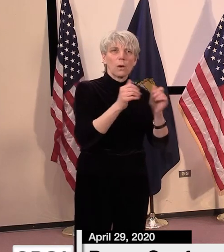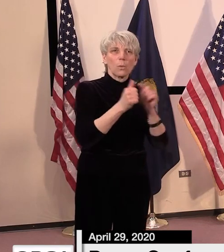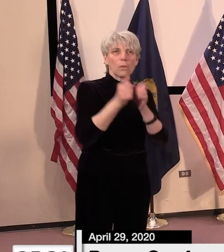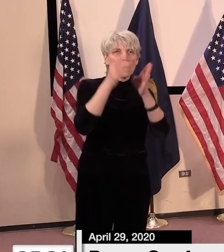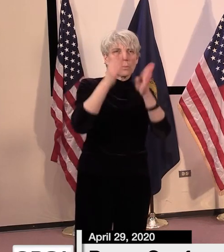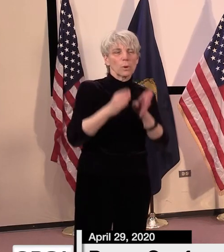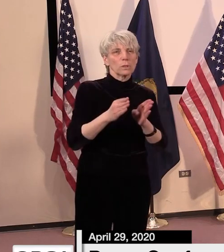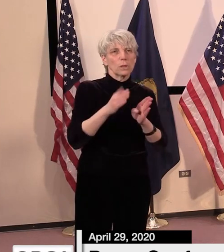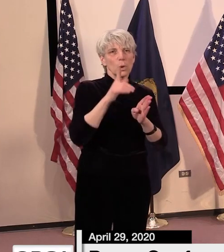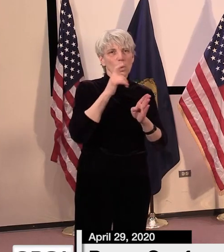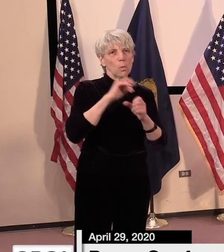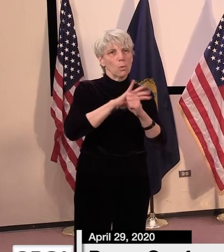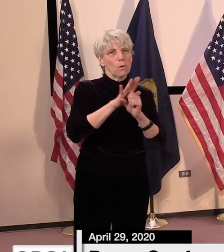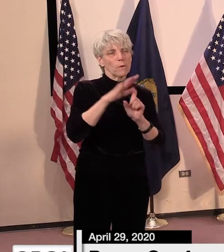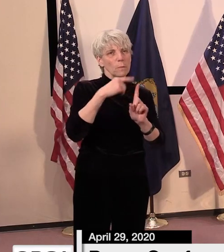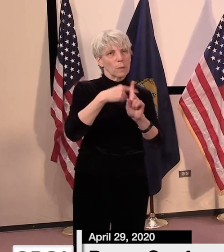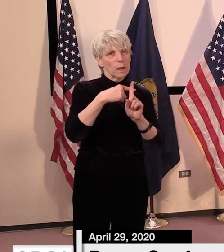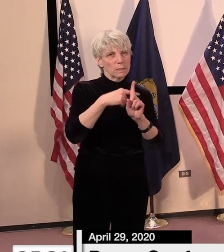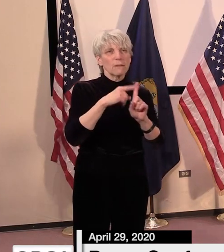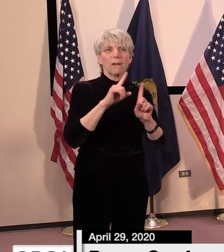Vermonters?